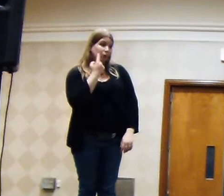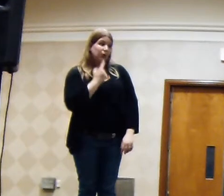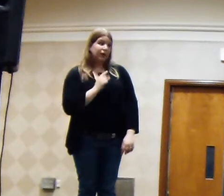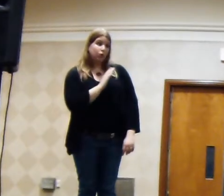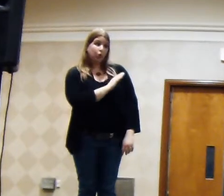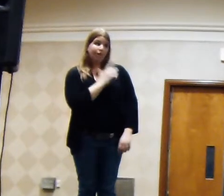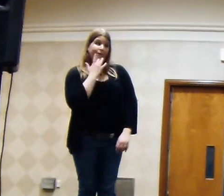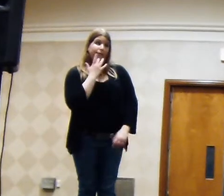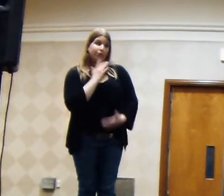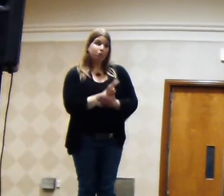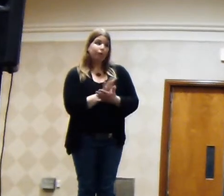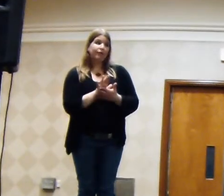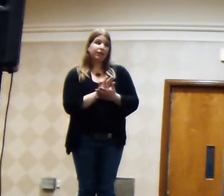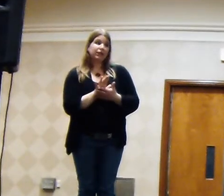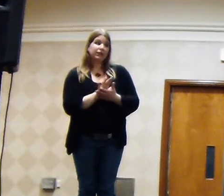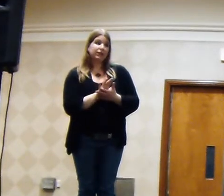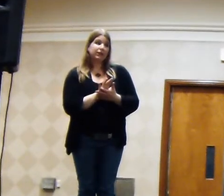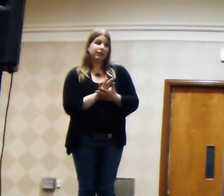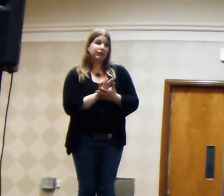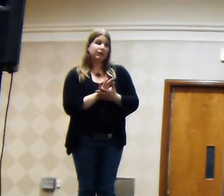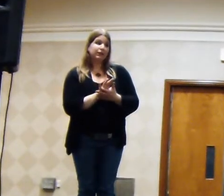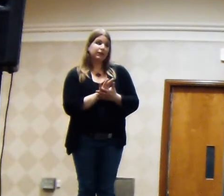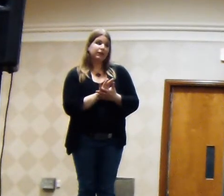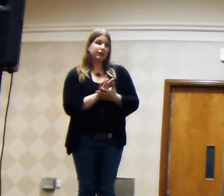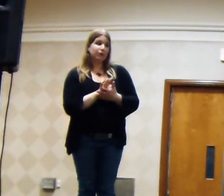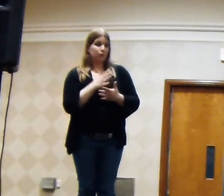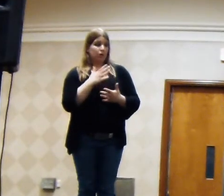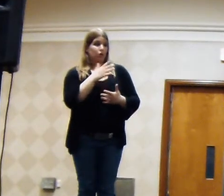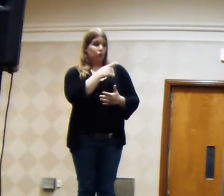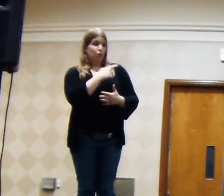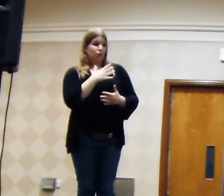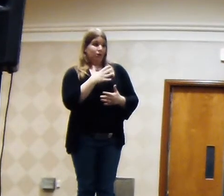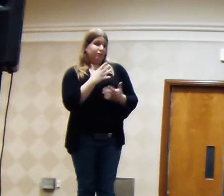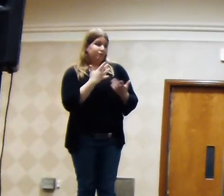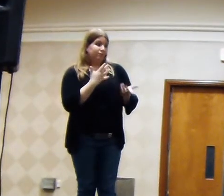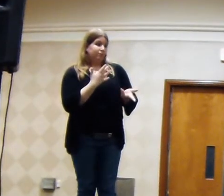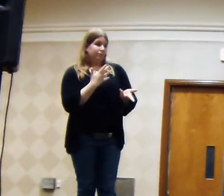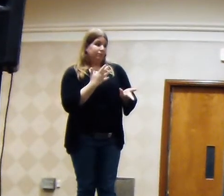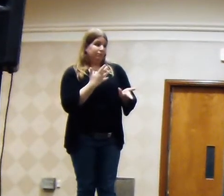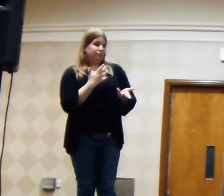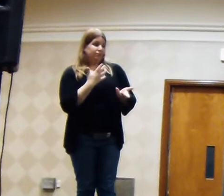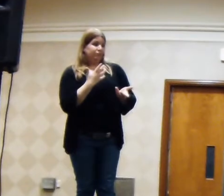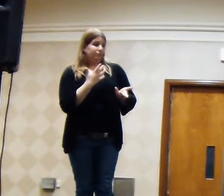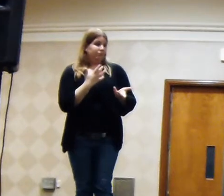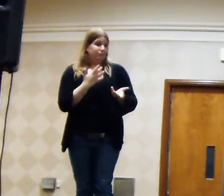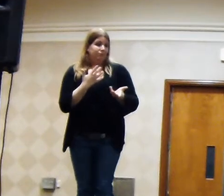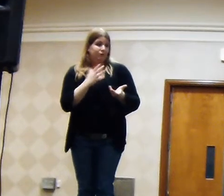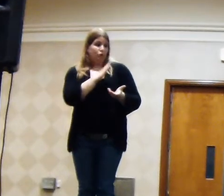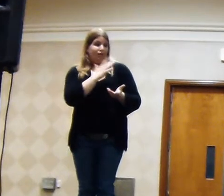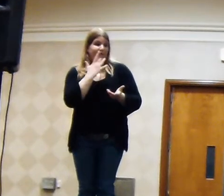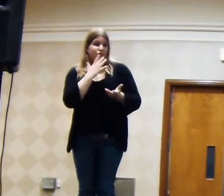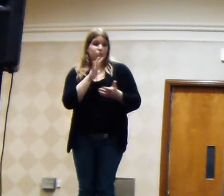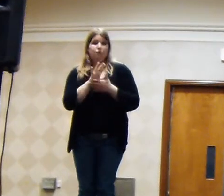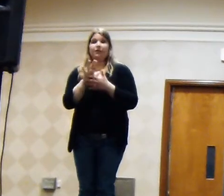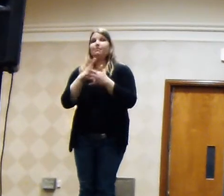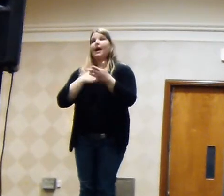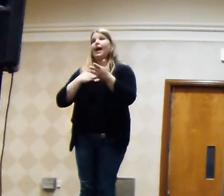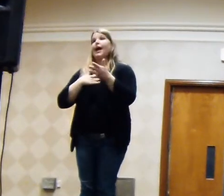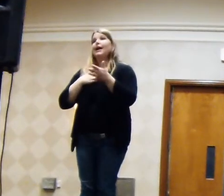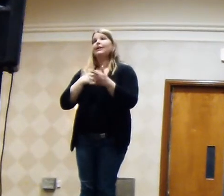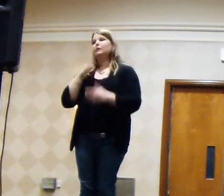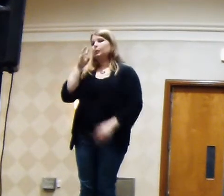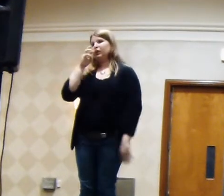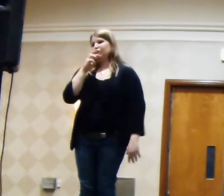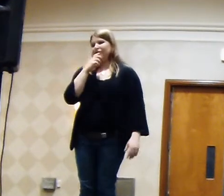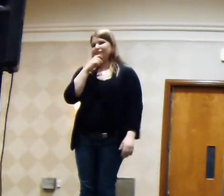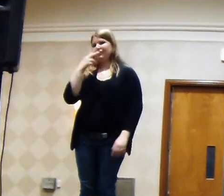favorite movie was when you were acting. My favorite movie? I have a weird favorite movie of all time.